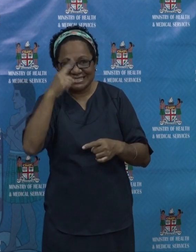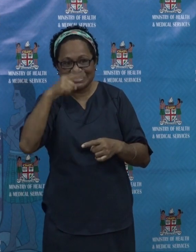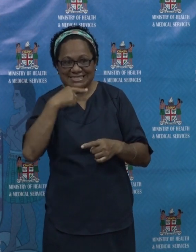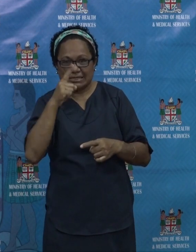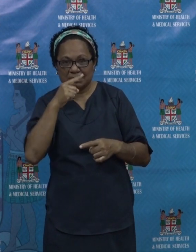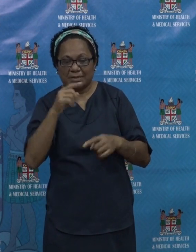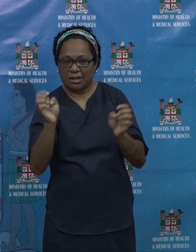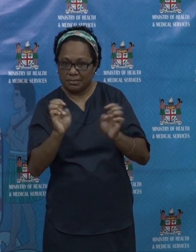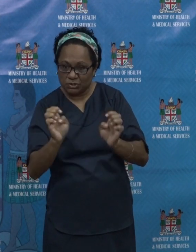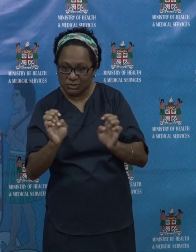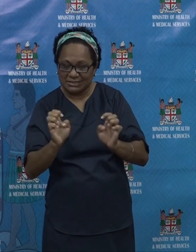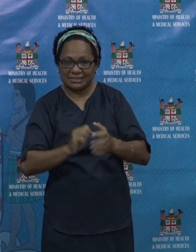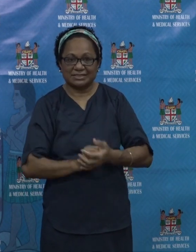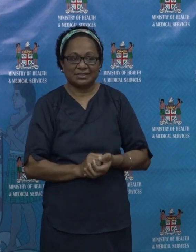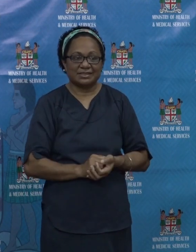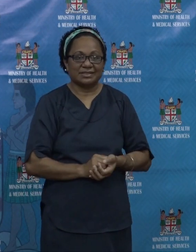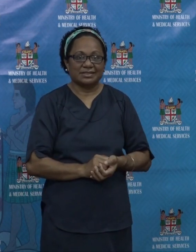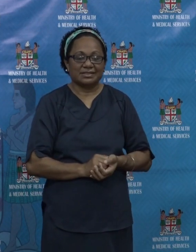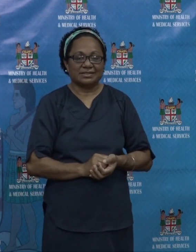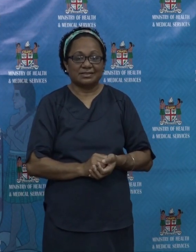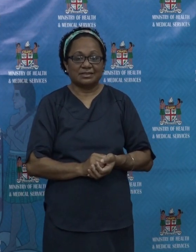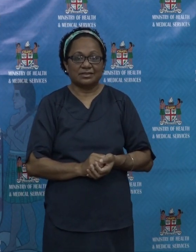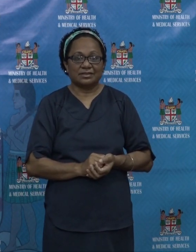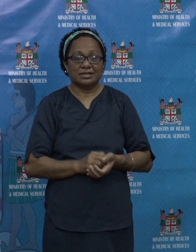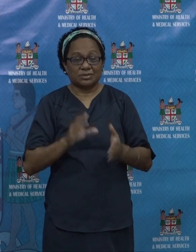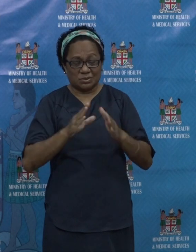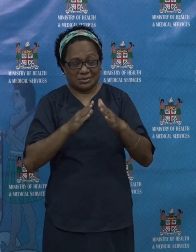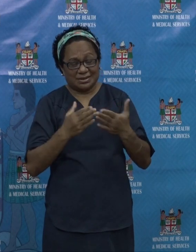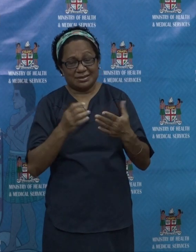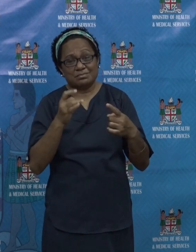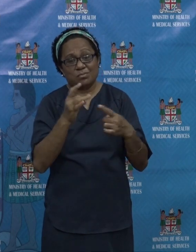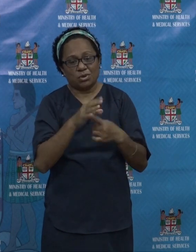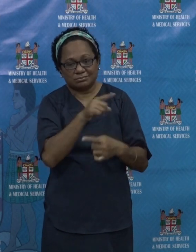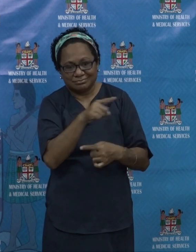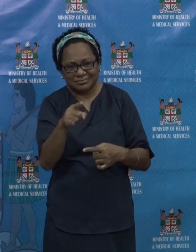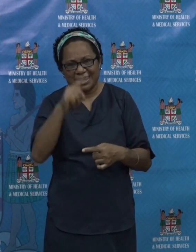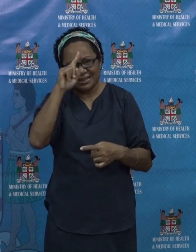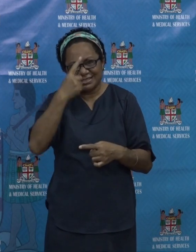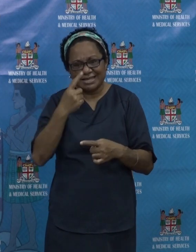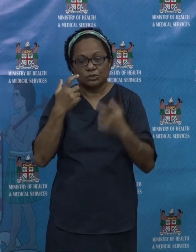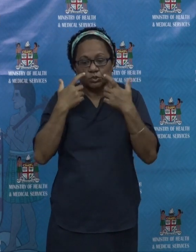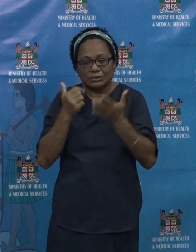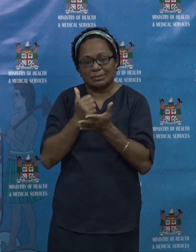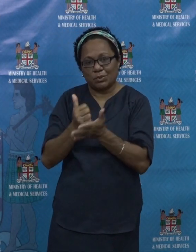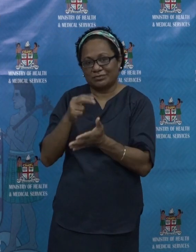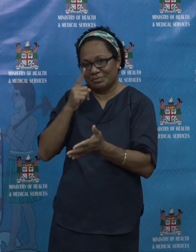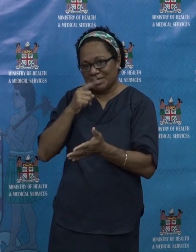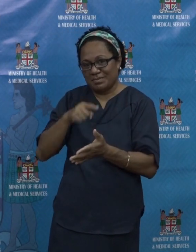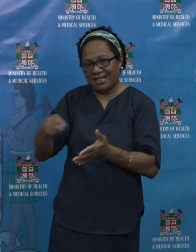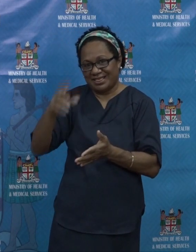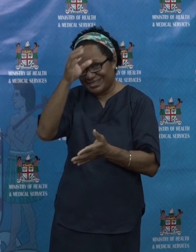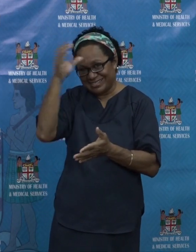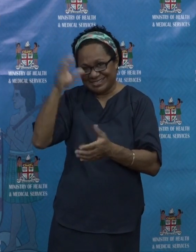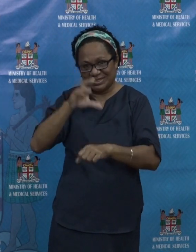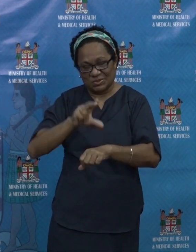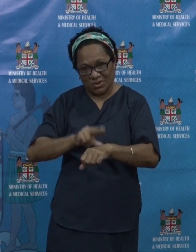empathy during the provision of service has never been more important. It is therefore deeply